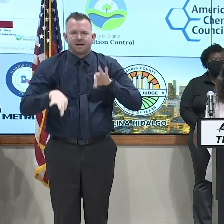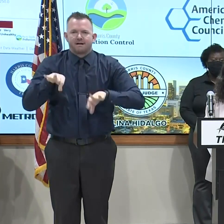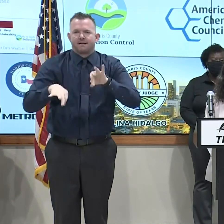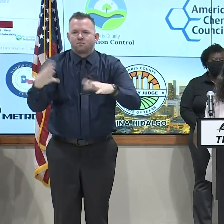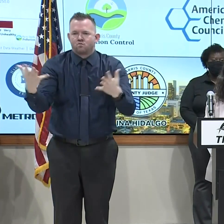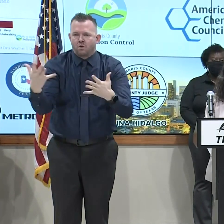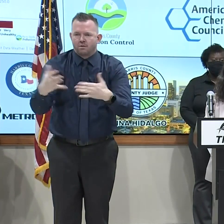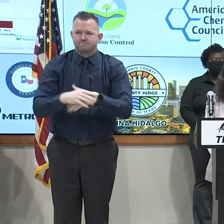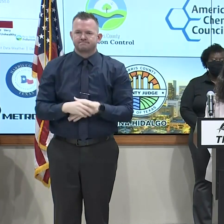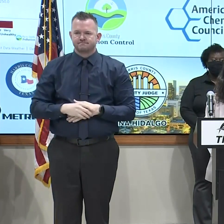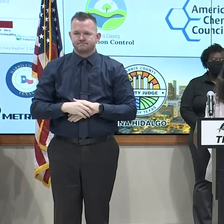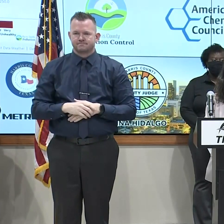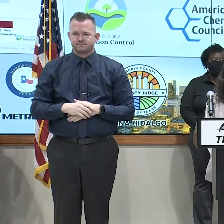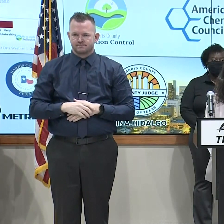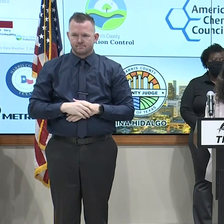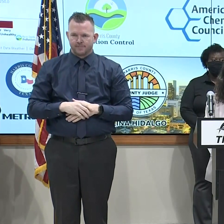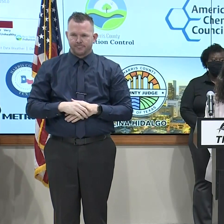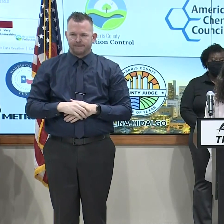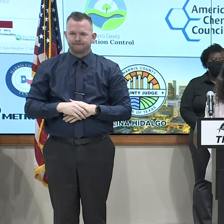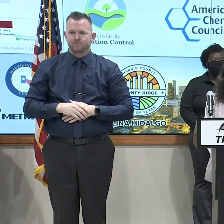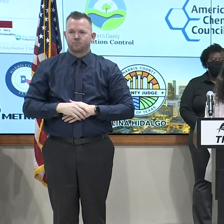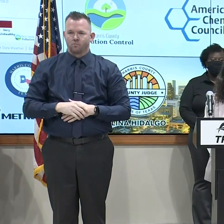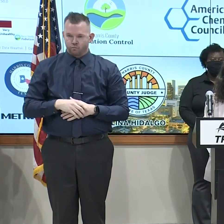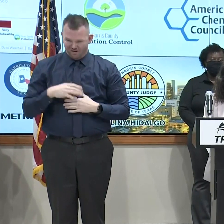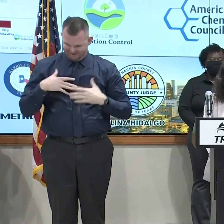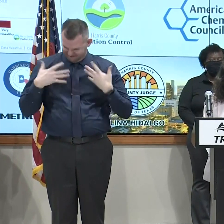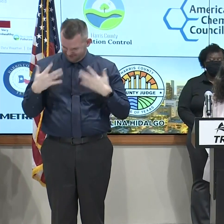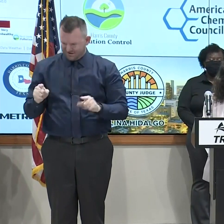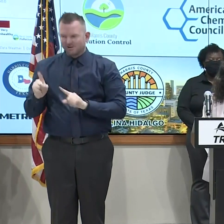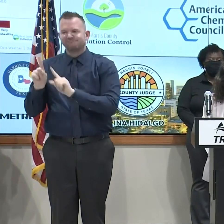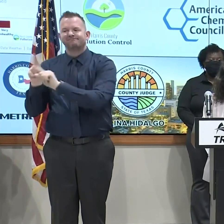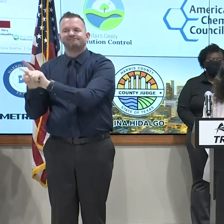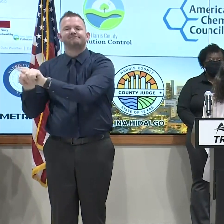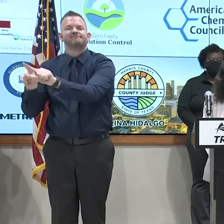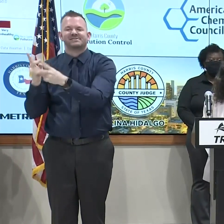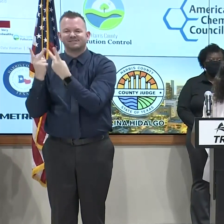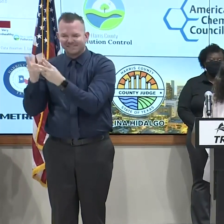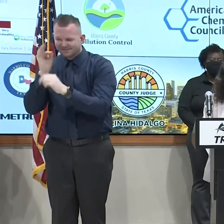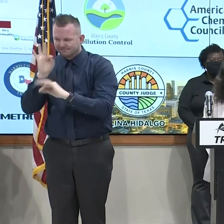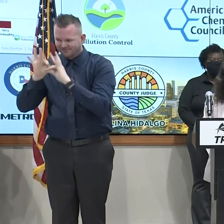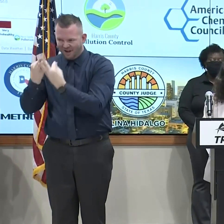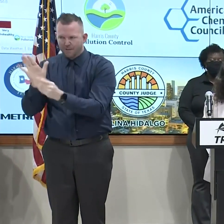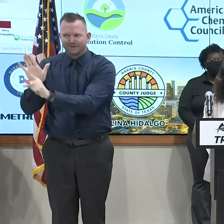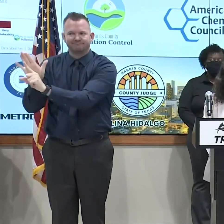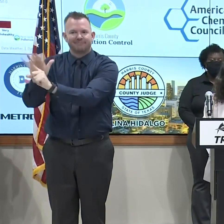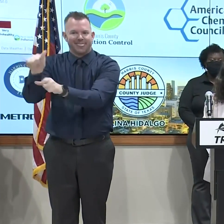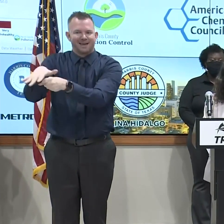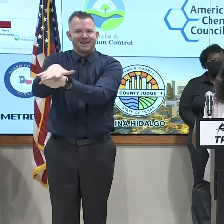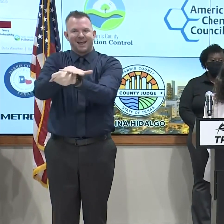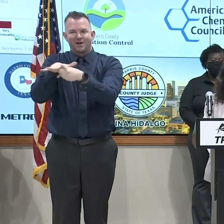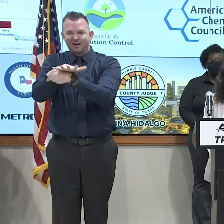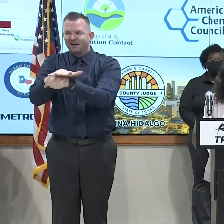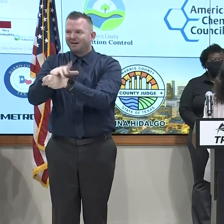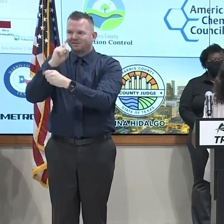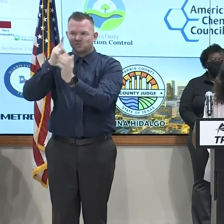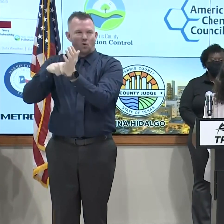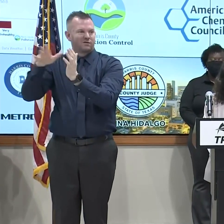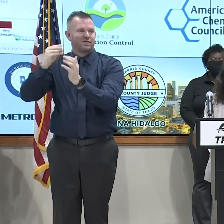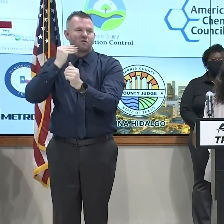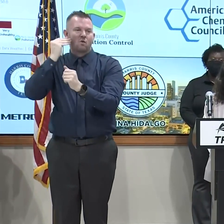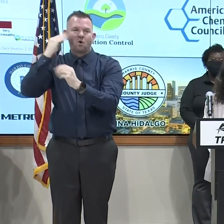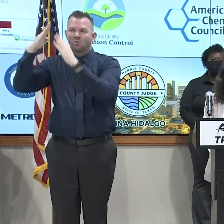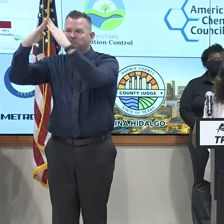explosion, I visited with families inside their homes. Their roofs caved in, their windows